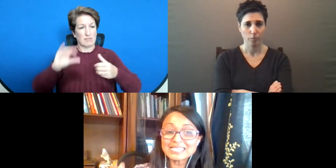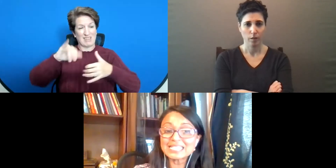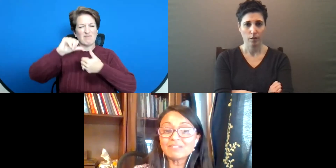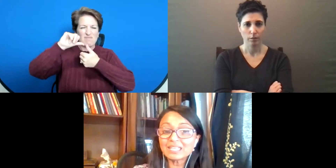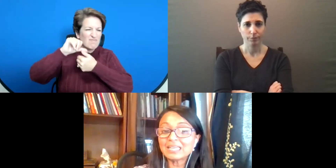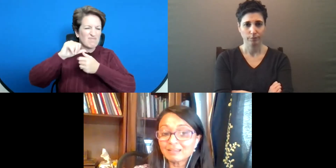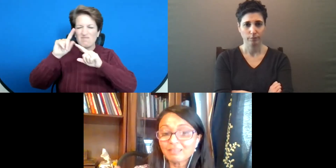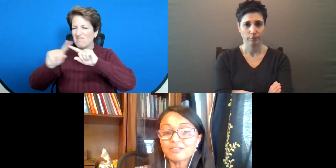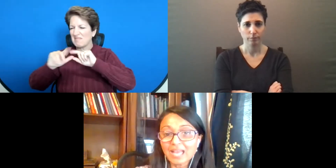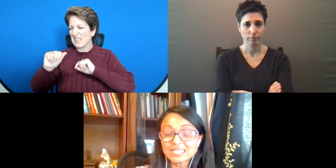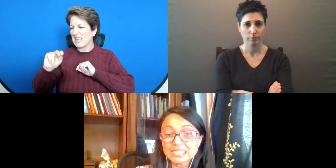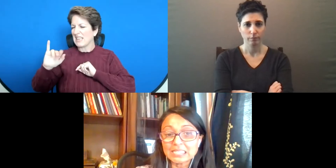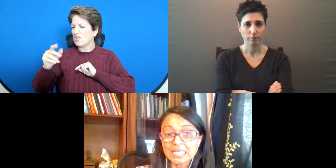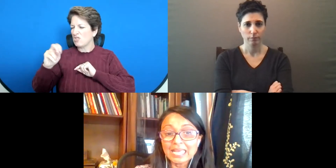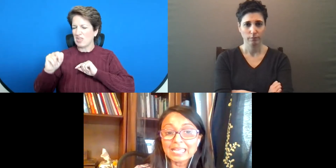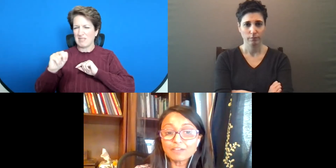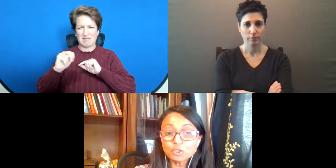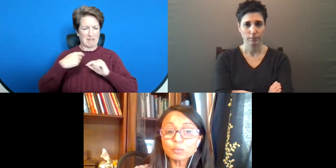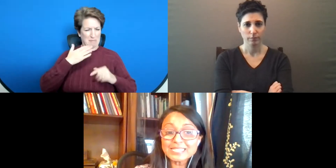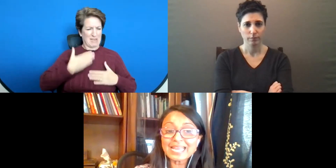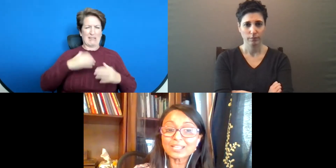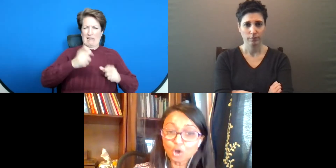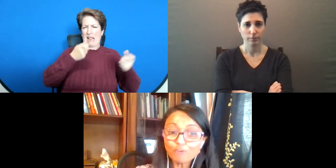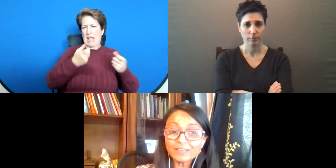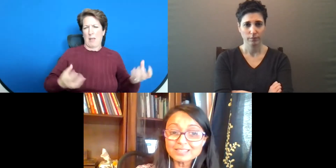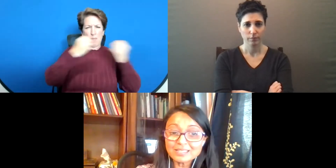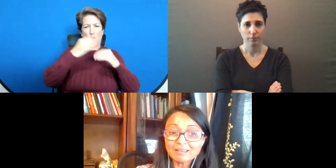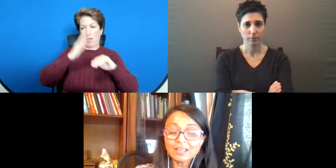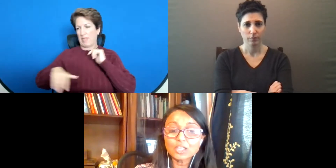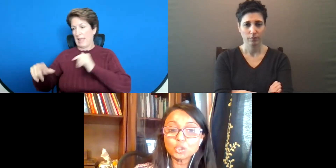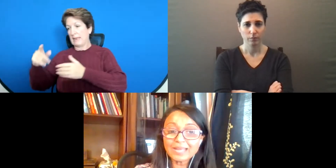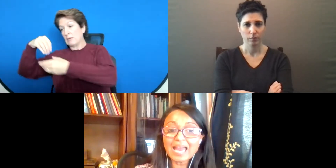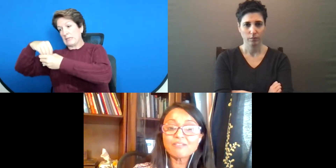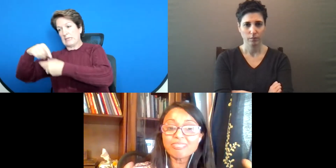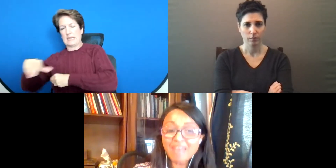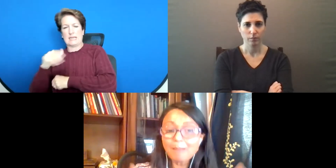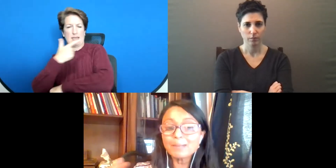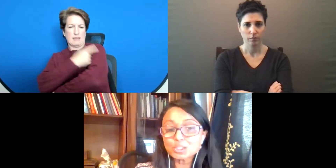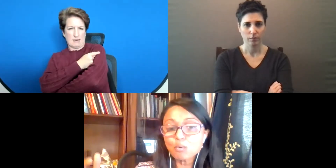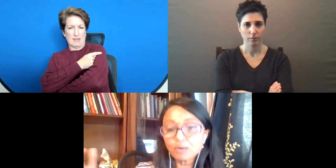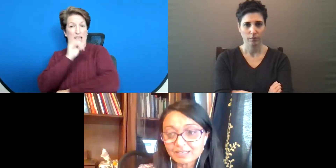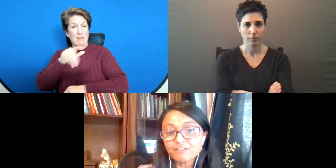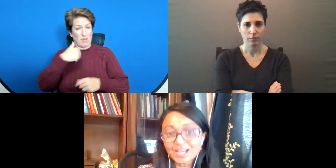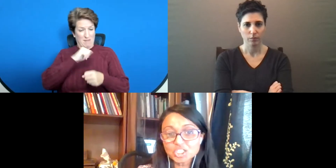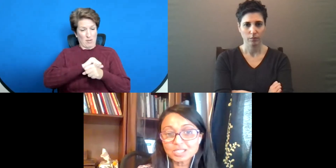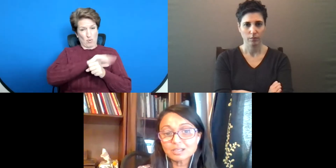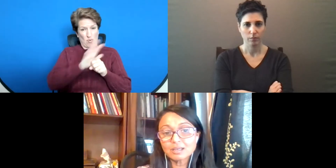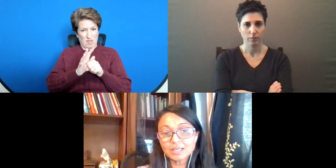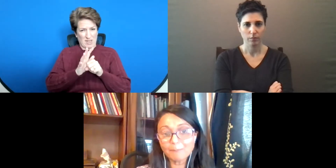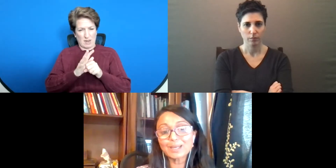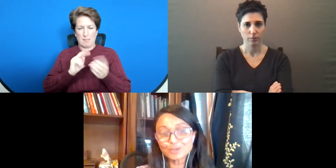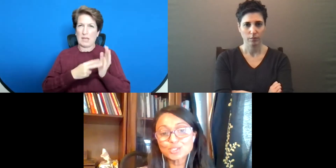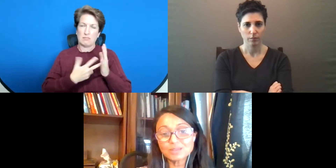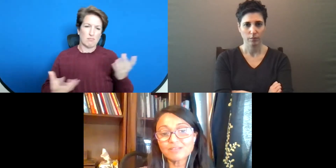than what is even in the vaccine. If you were to get COVID, you would have that much more